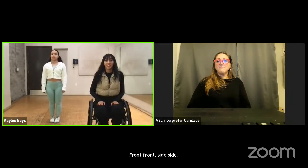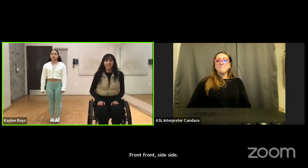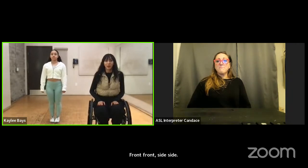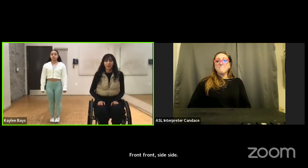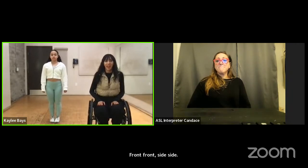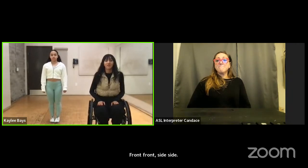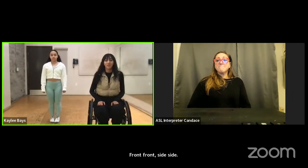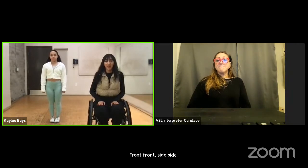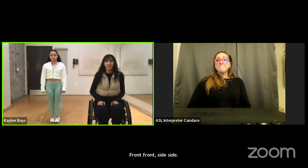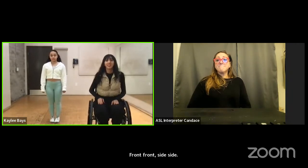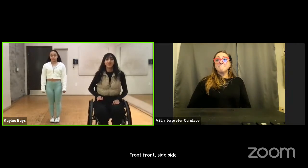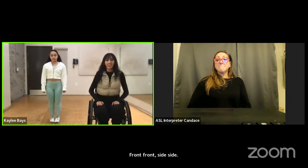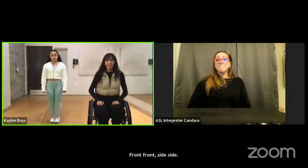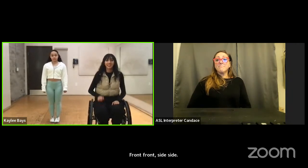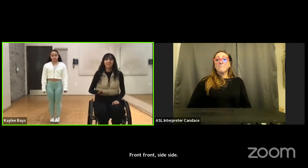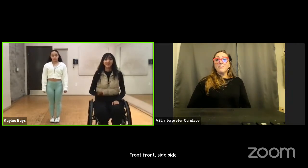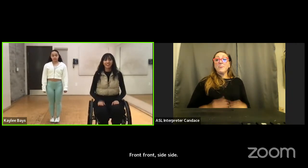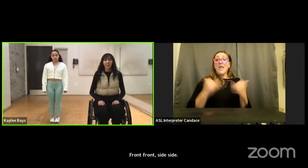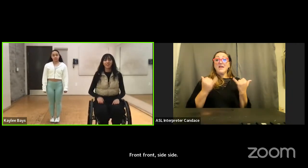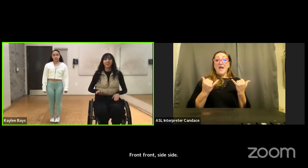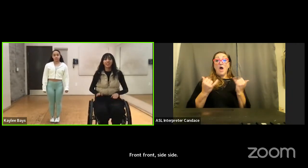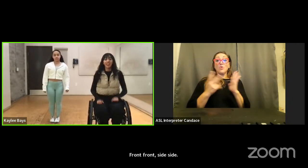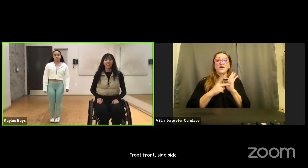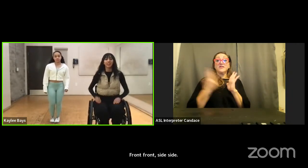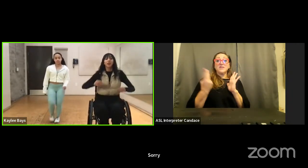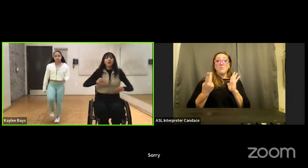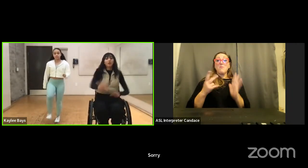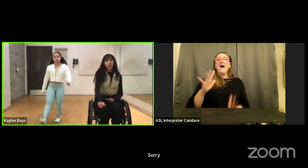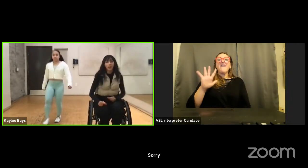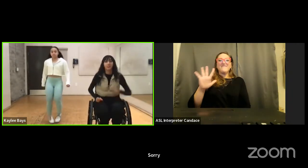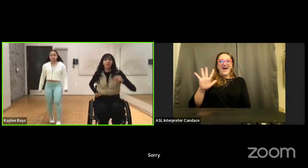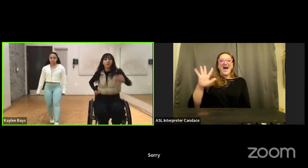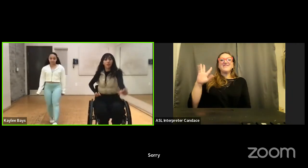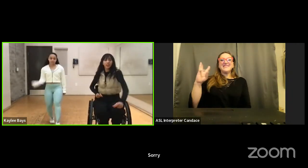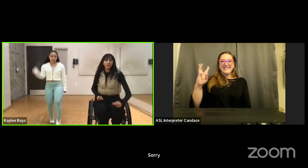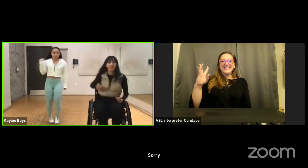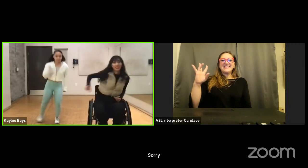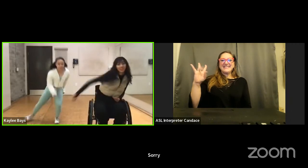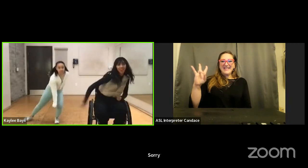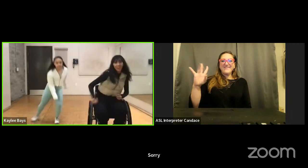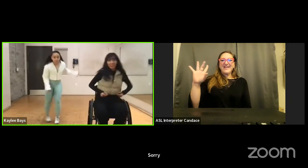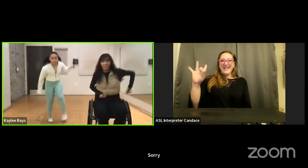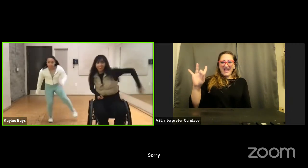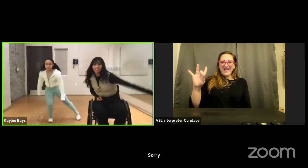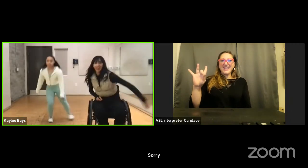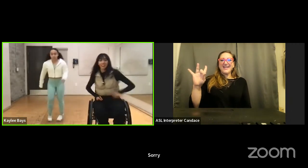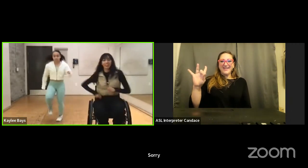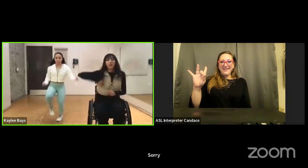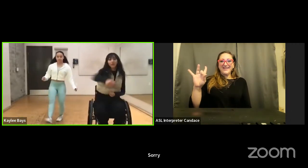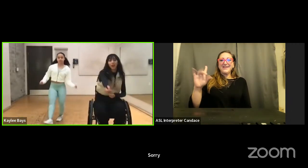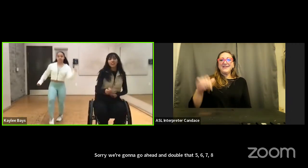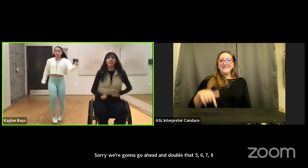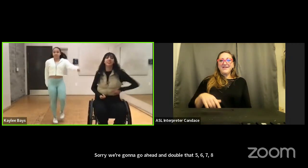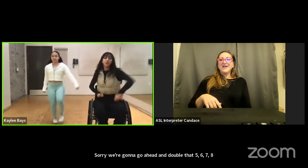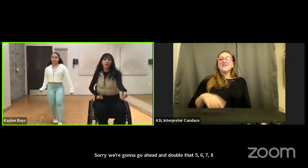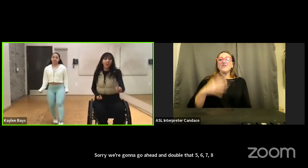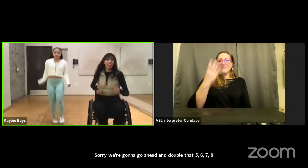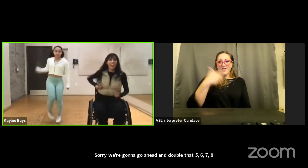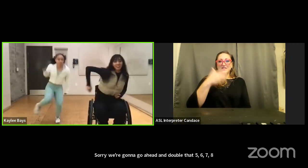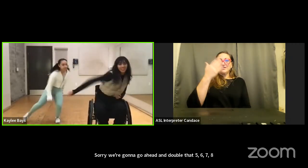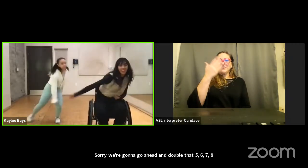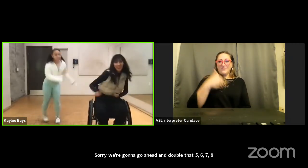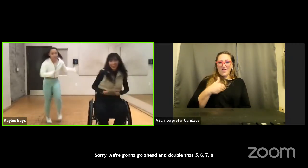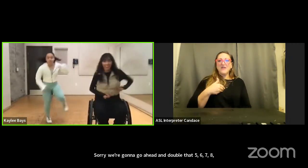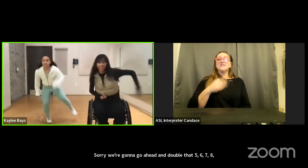go ahead and double that. Five, six, seven, eight. Front, front, side, side. Front,